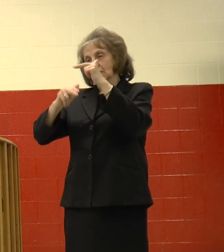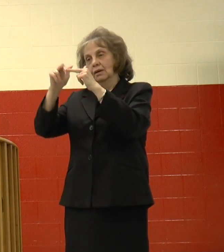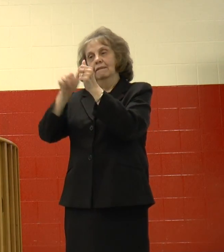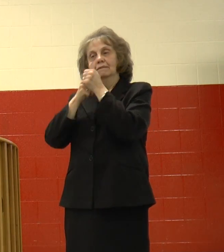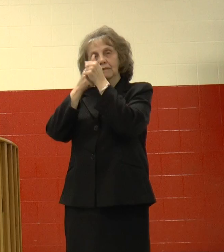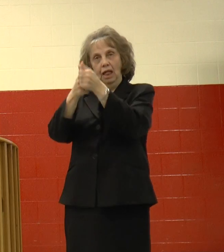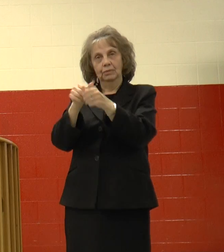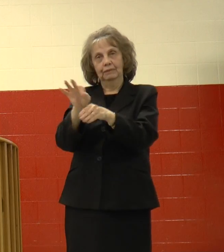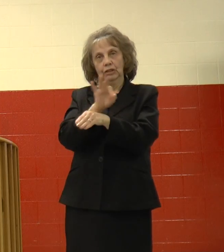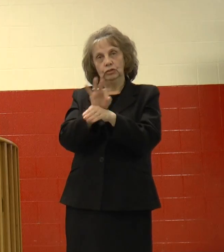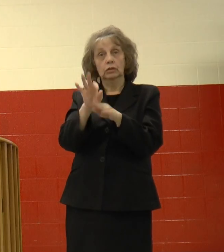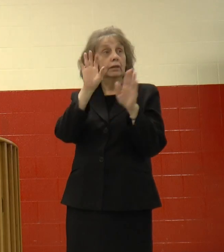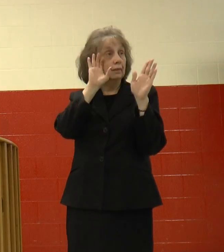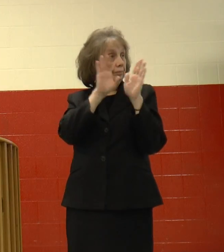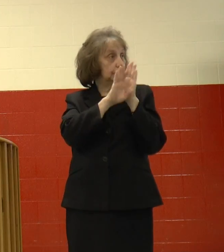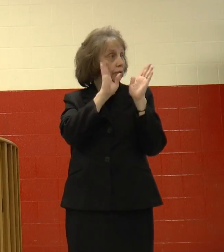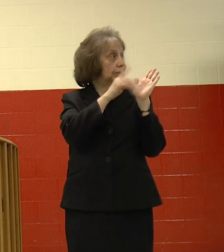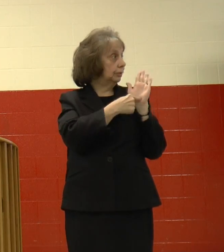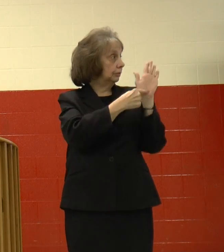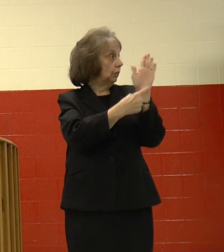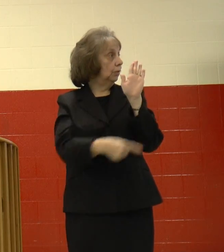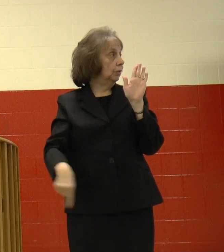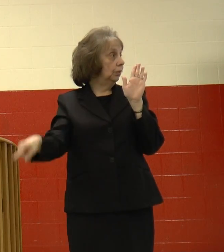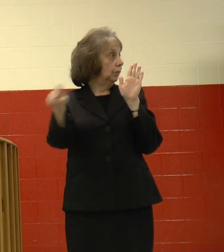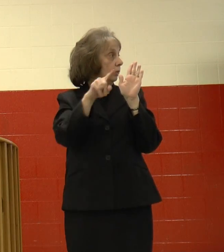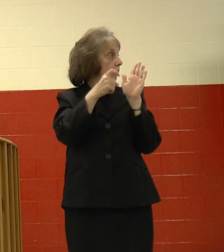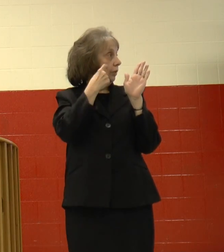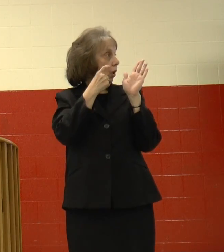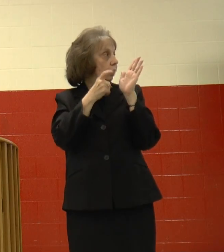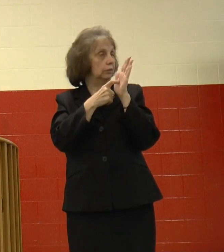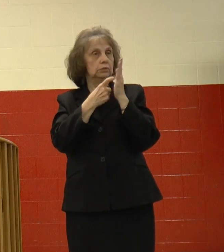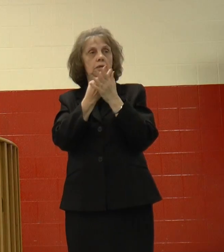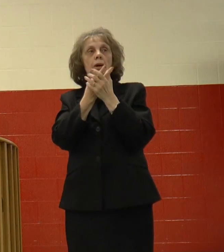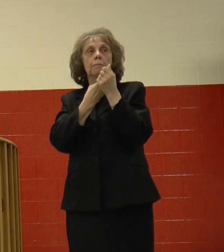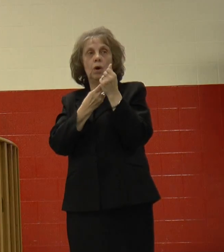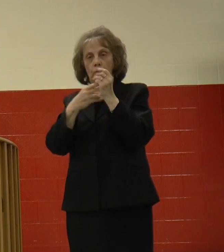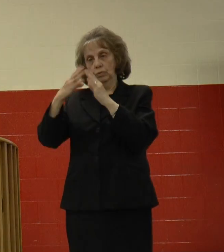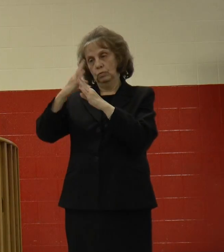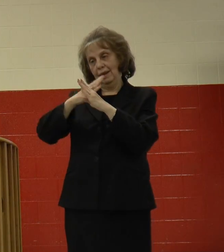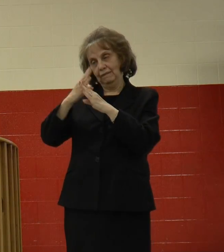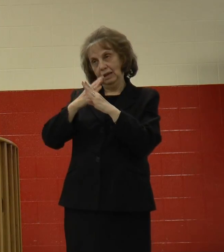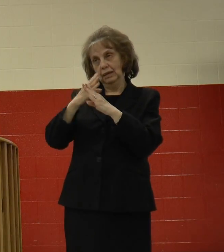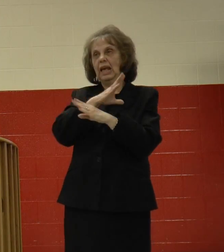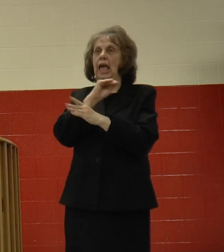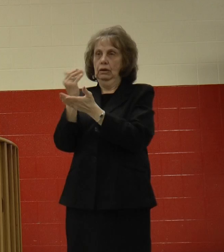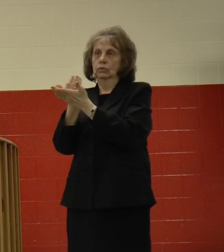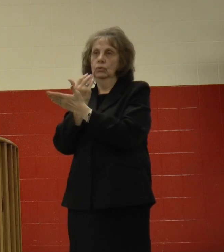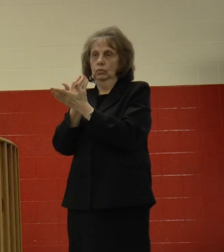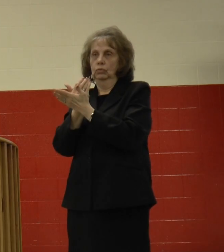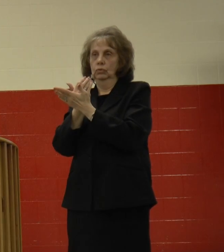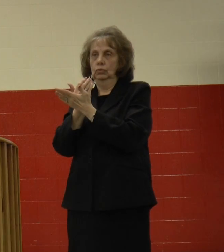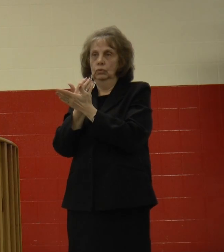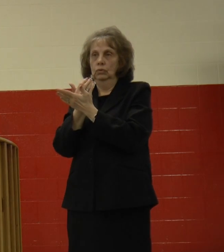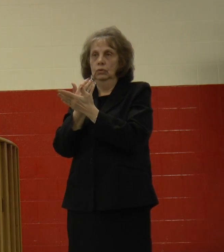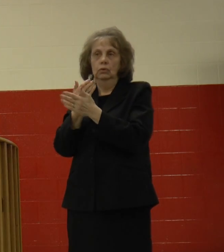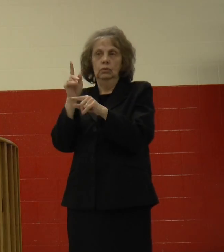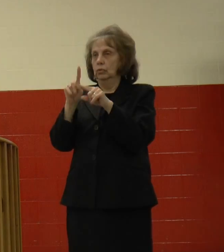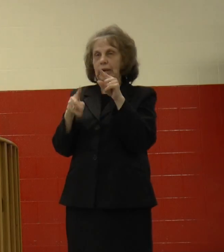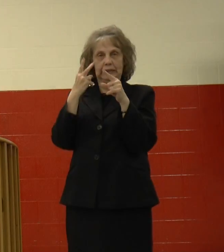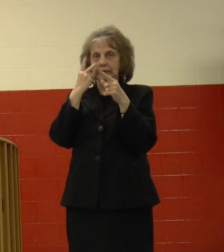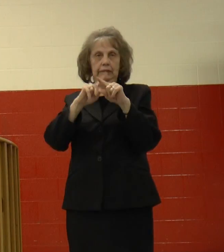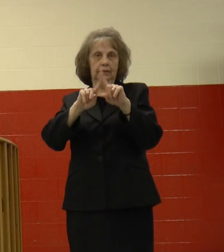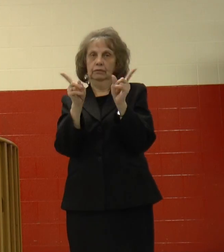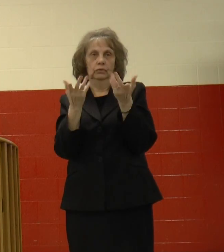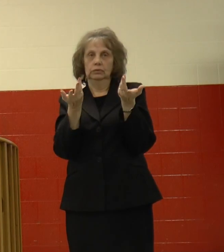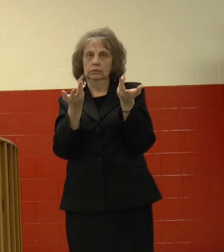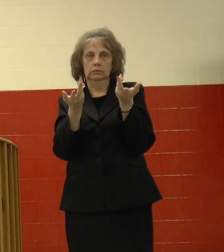that I'm going to show you, by the way, and I want you to make a note of this, are both renovated facilities and new facilities. You won't be able to tell the difference,